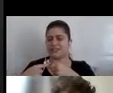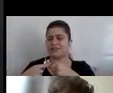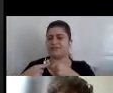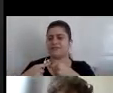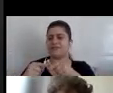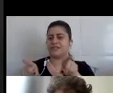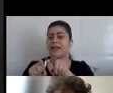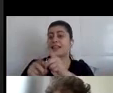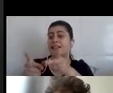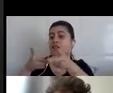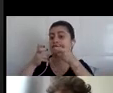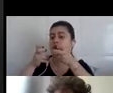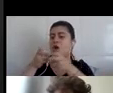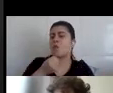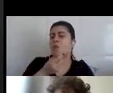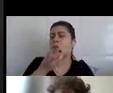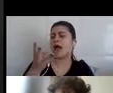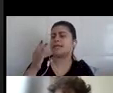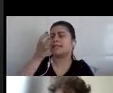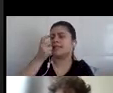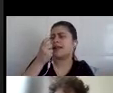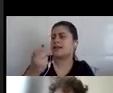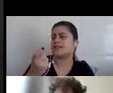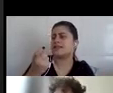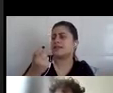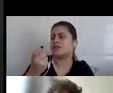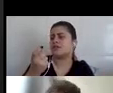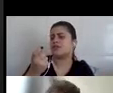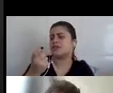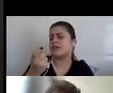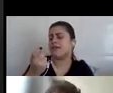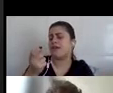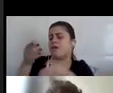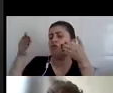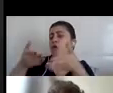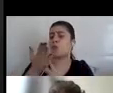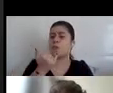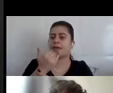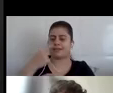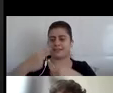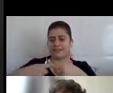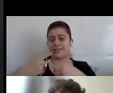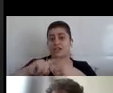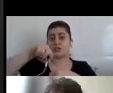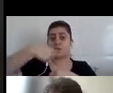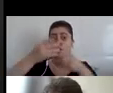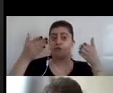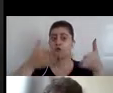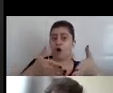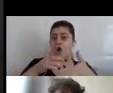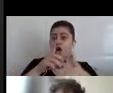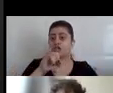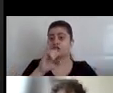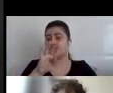regions. Then sustainable diets and nutrition. So, for example, the policies connected to school